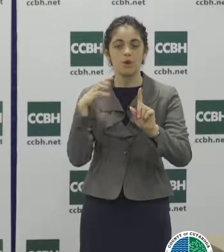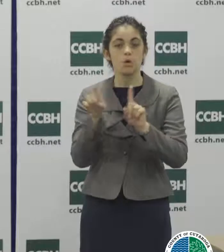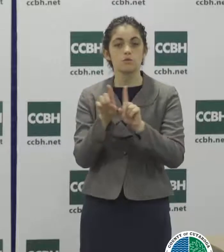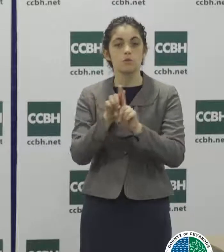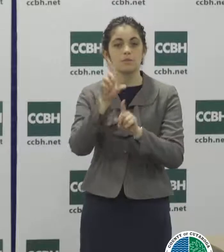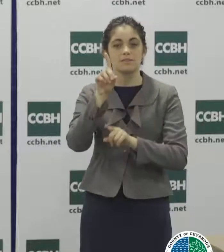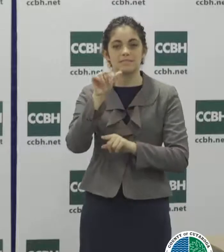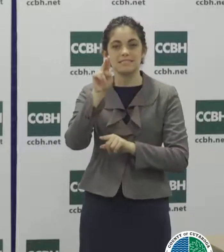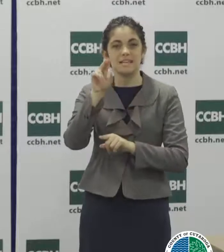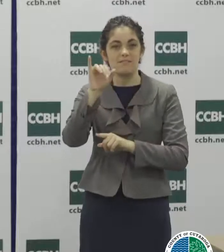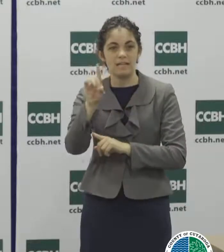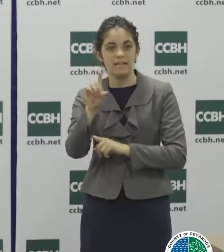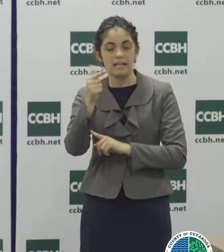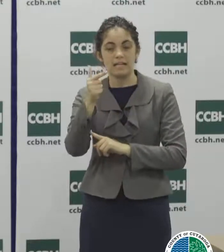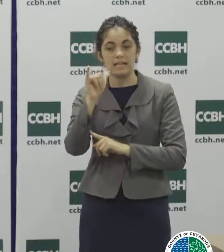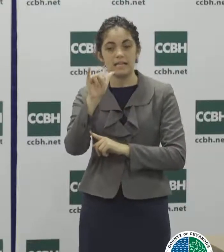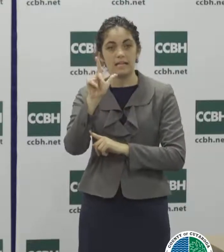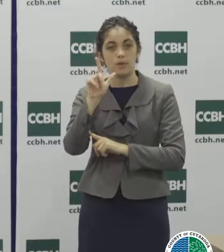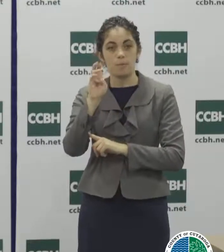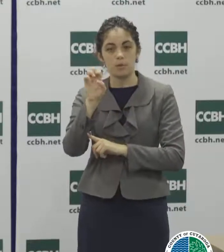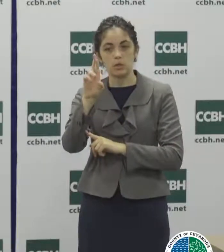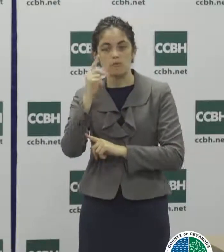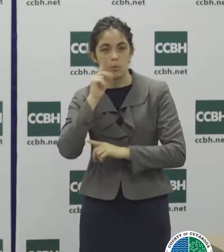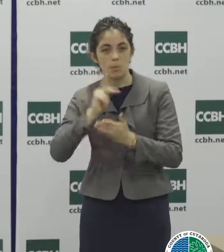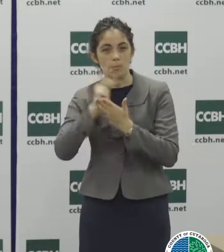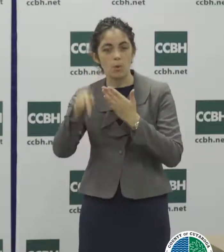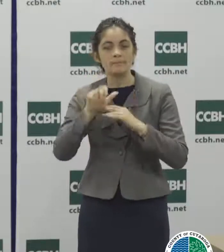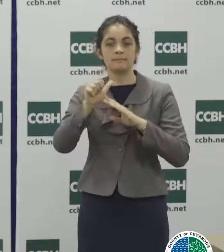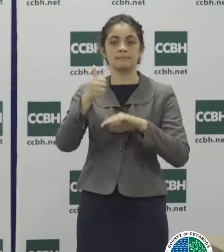David Gilbert for bringing us this program.